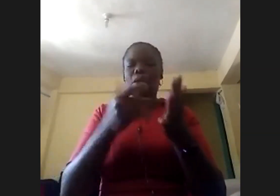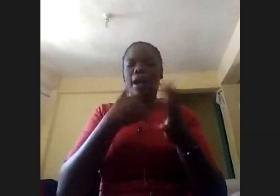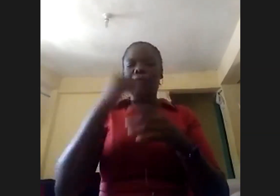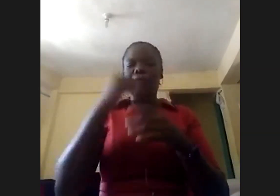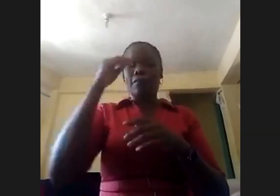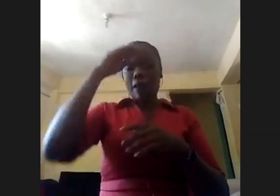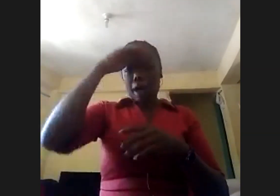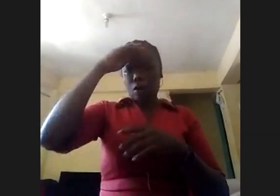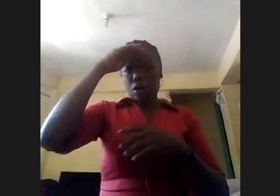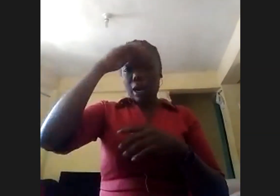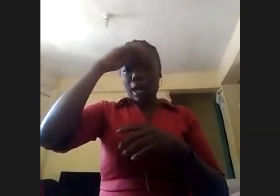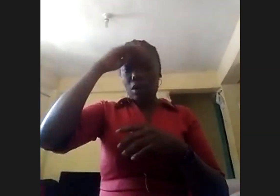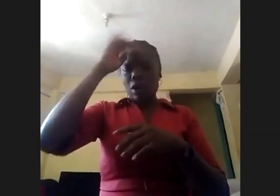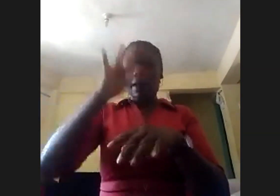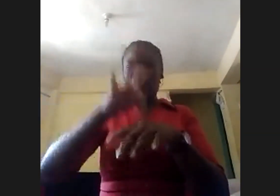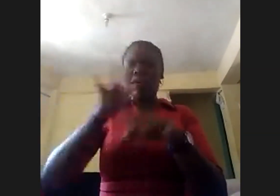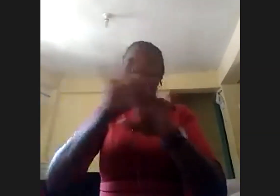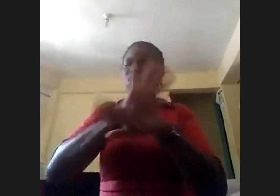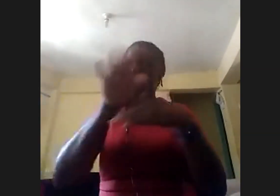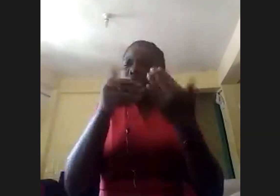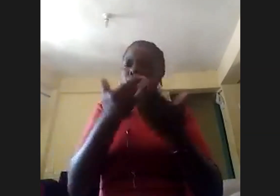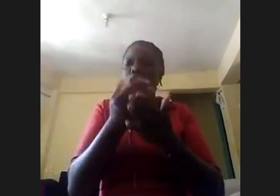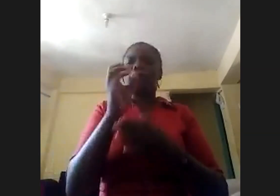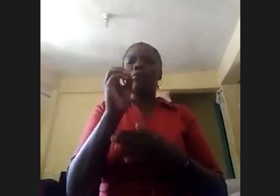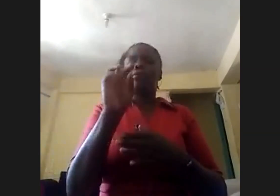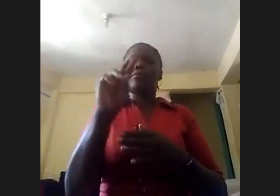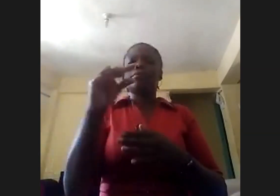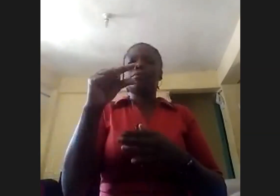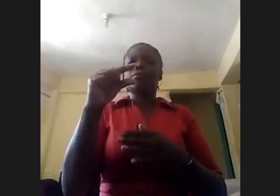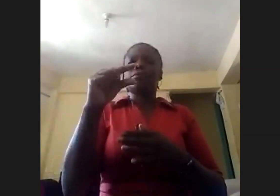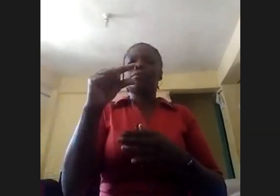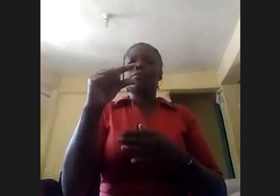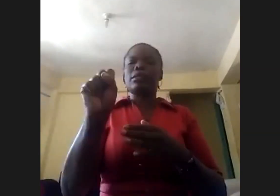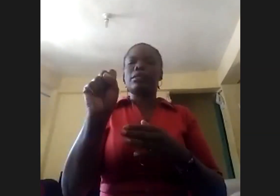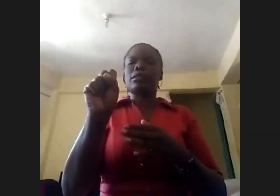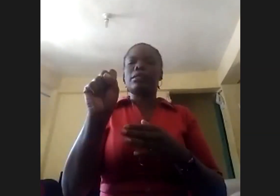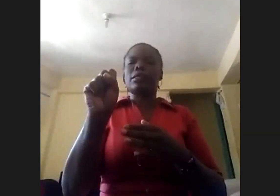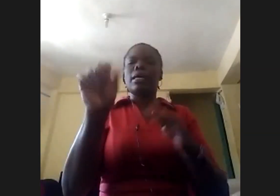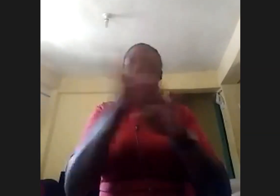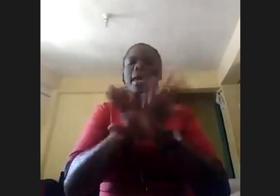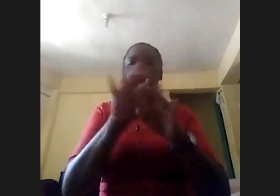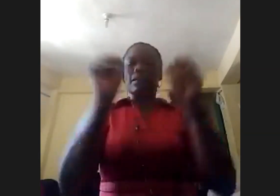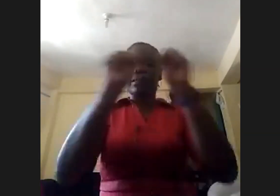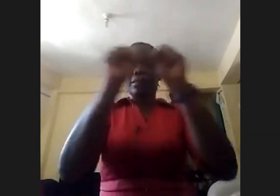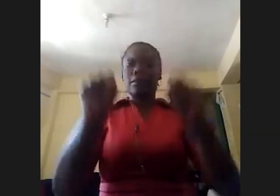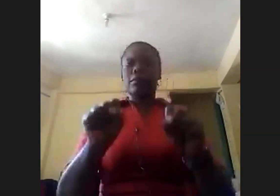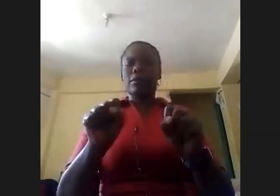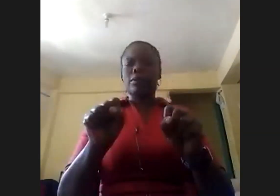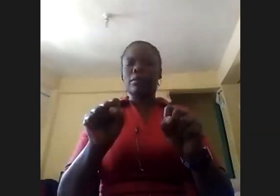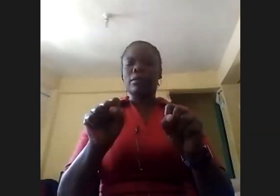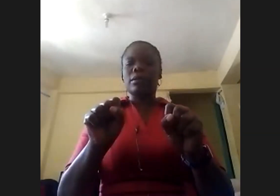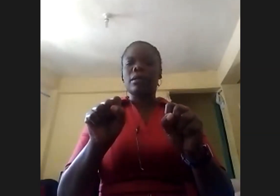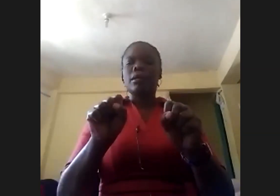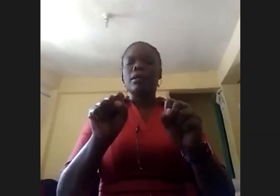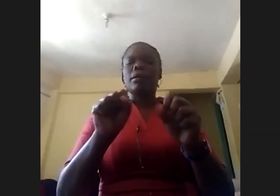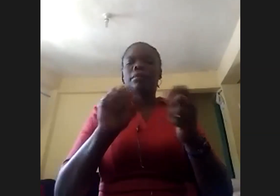almost every organ. I'm saying almost because not every organ, but almost every system. From the medical standpoint,